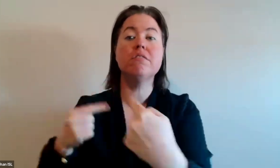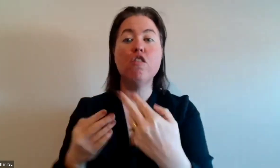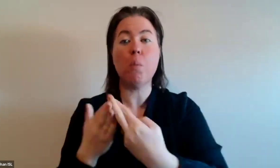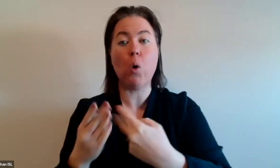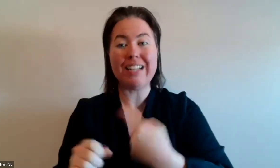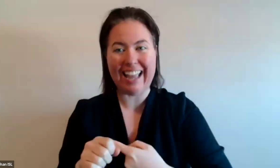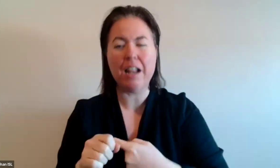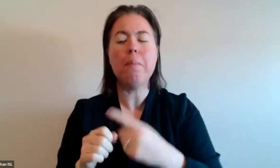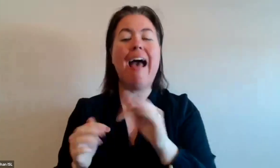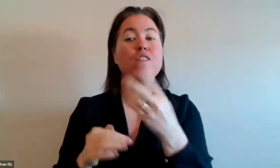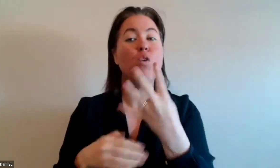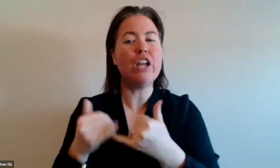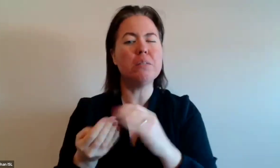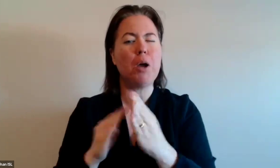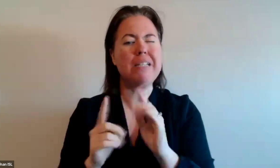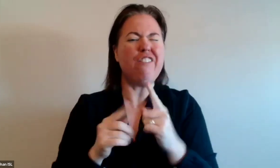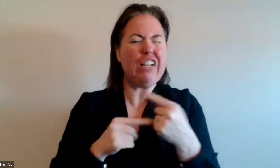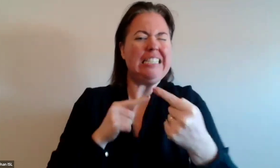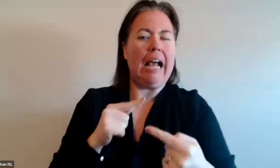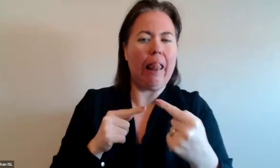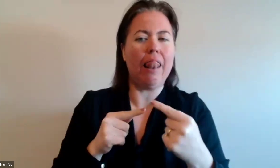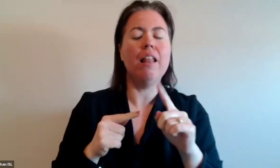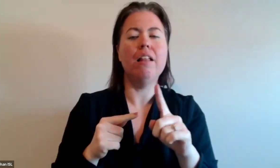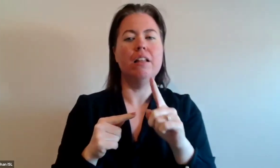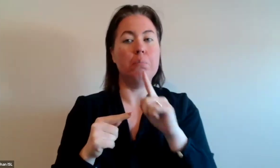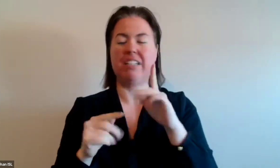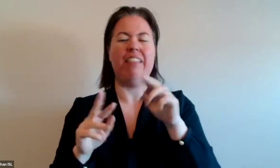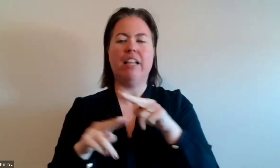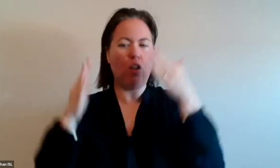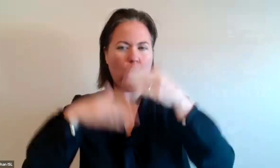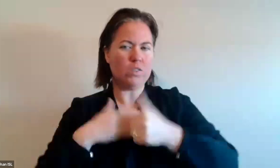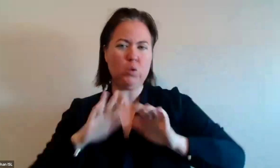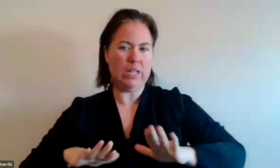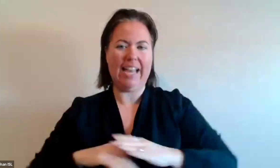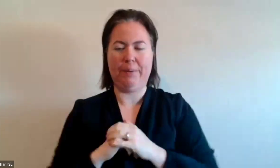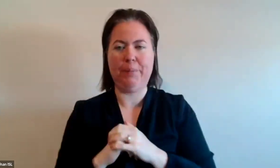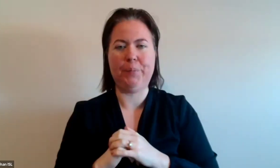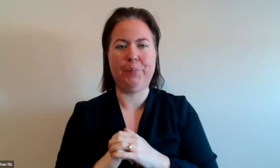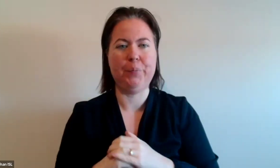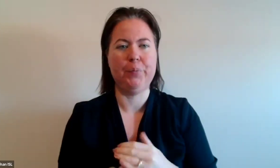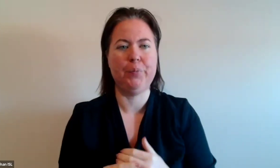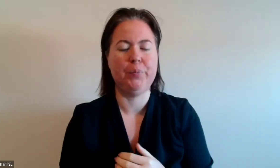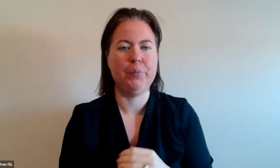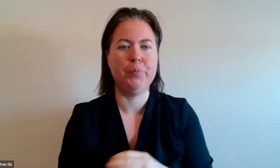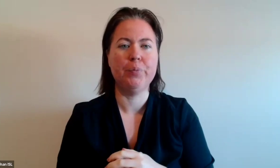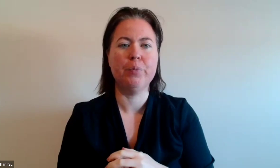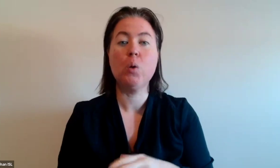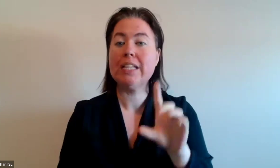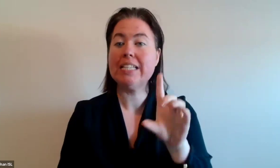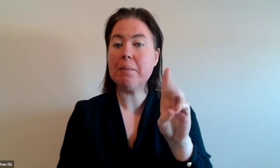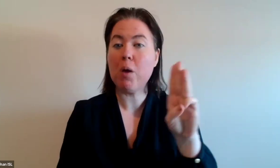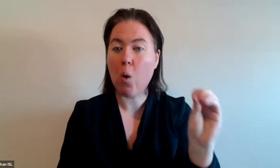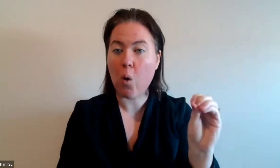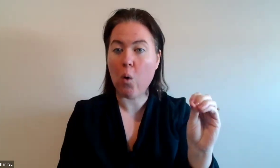different cycle, but that is not the issue of today. How can DPOs